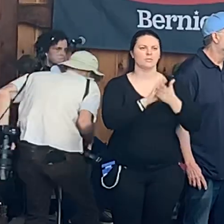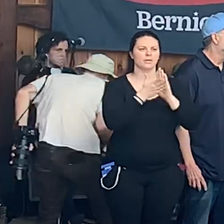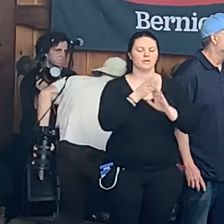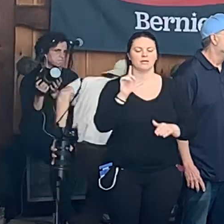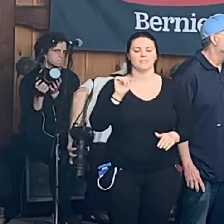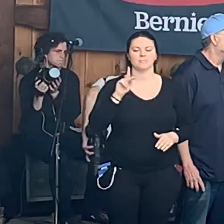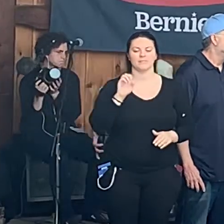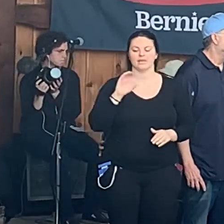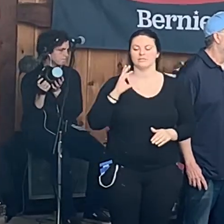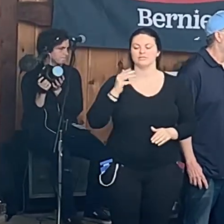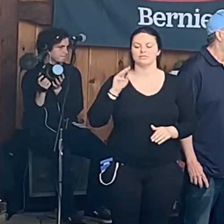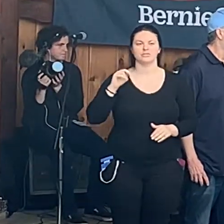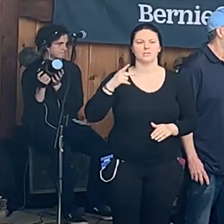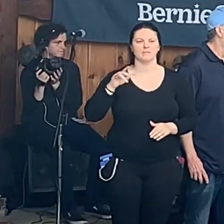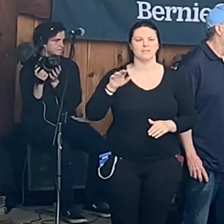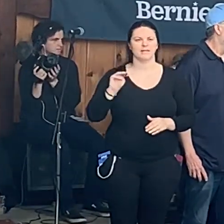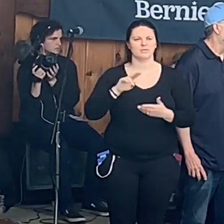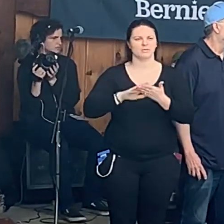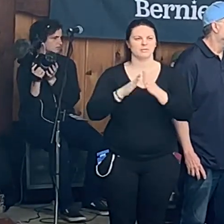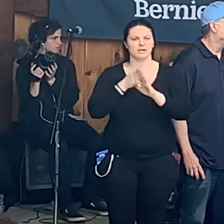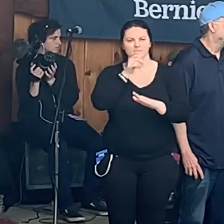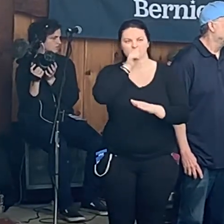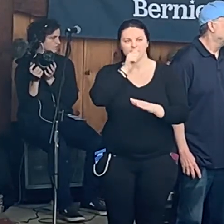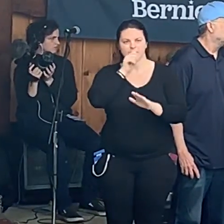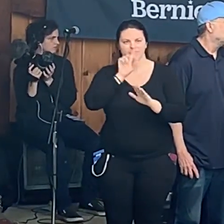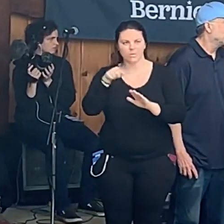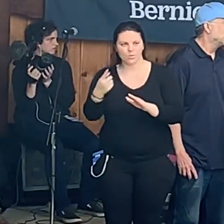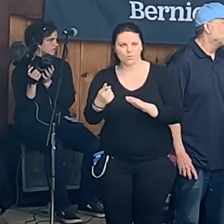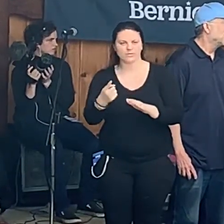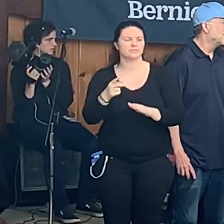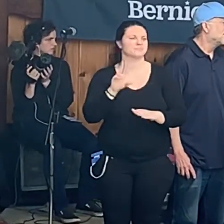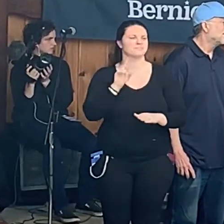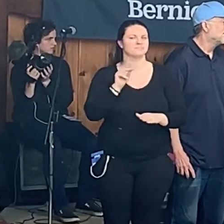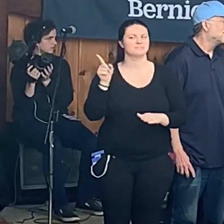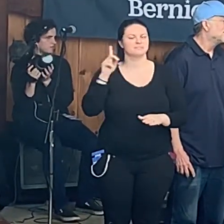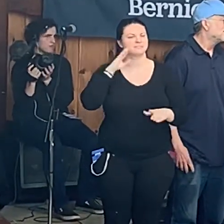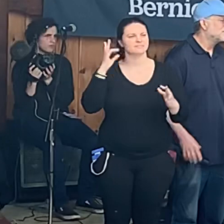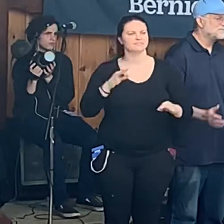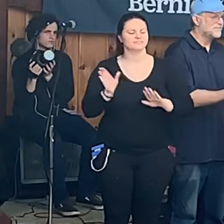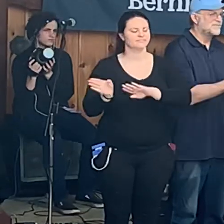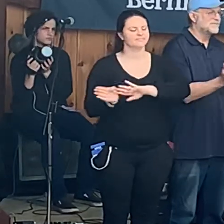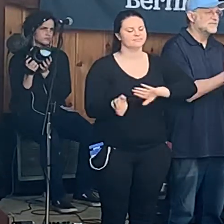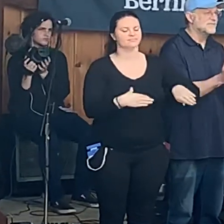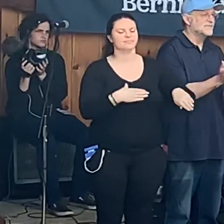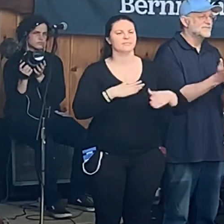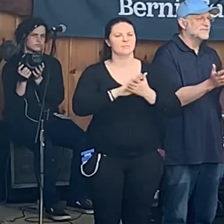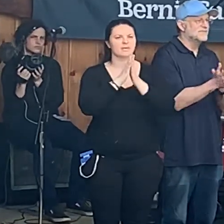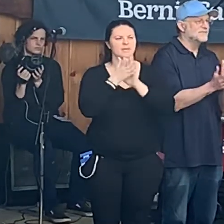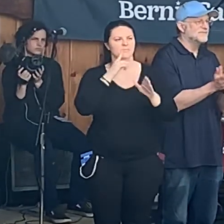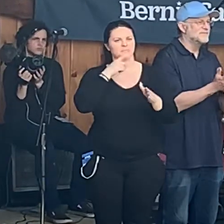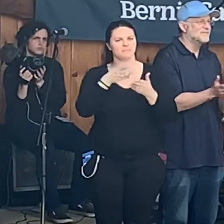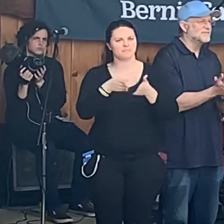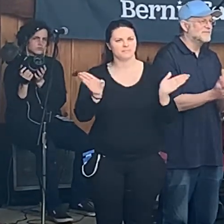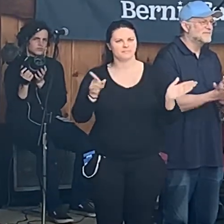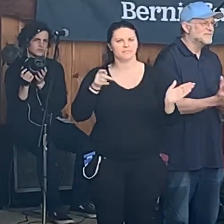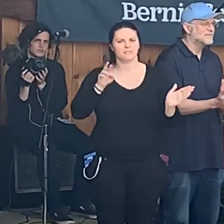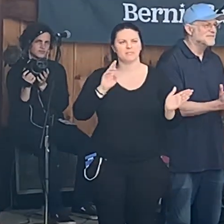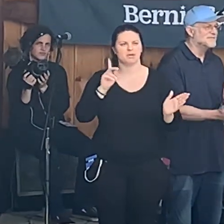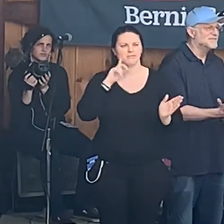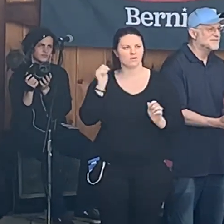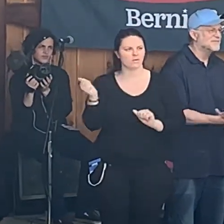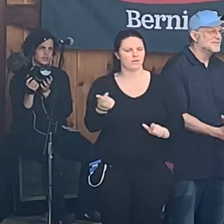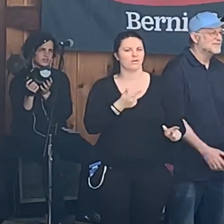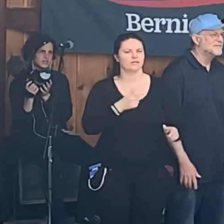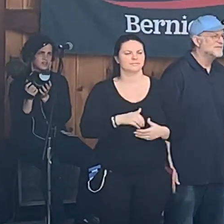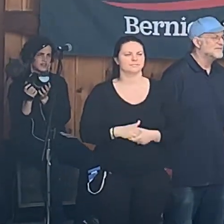and instead, he turned the land into a park that was open to everybody. Woo! When he became